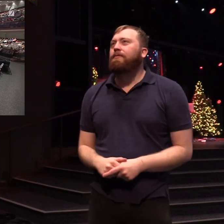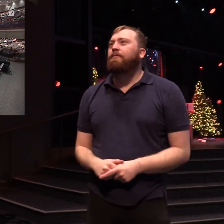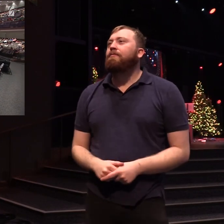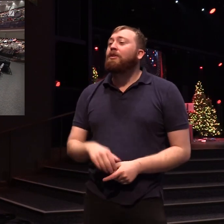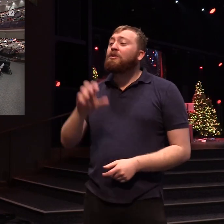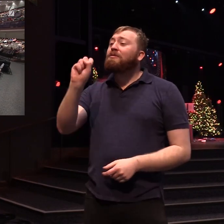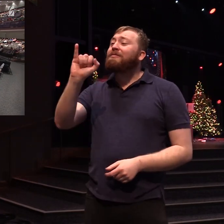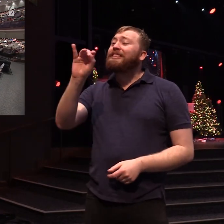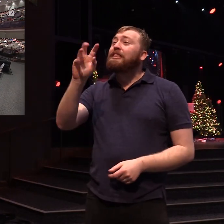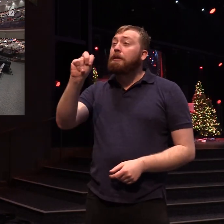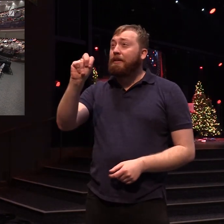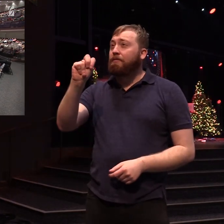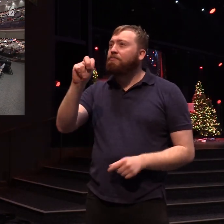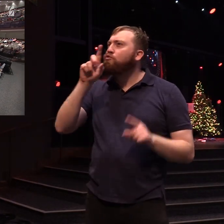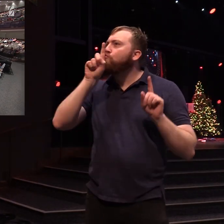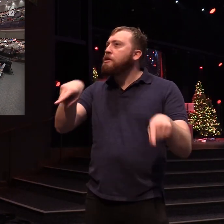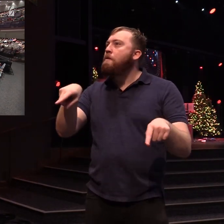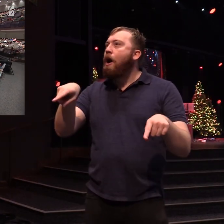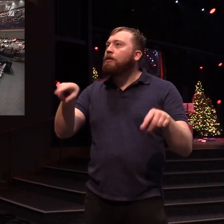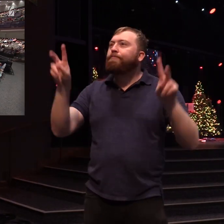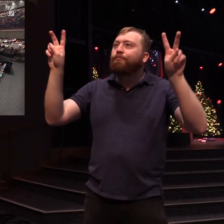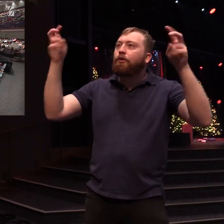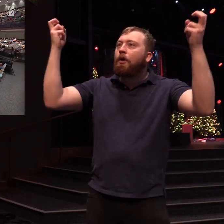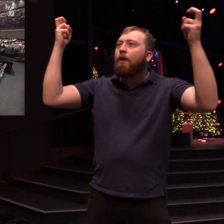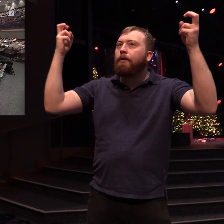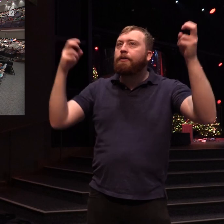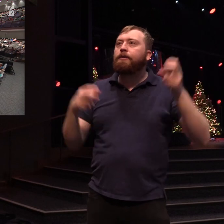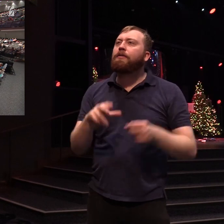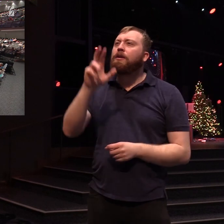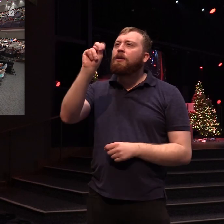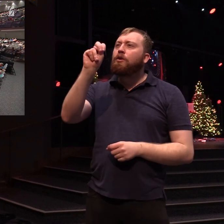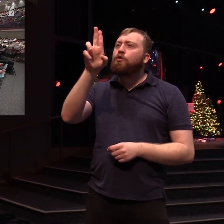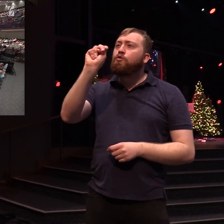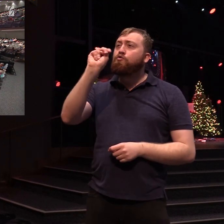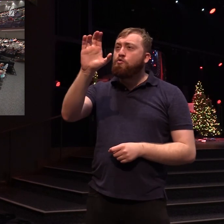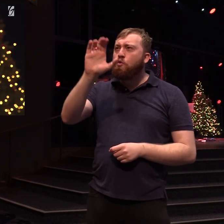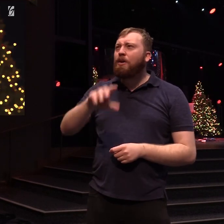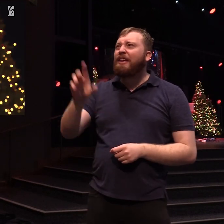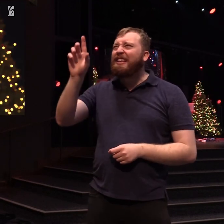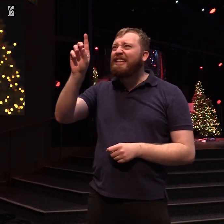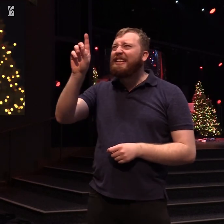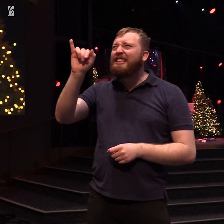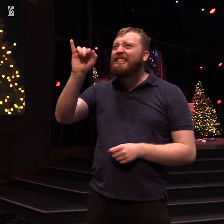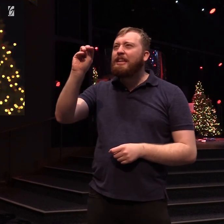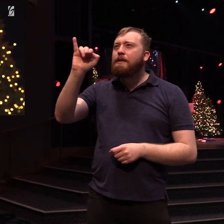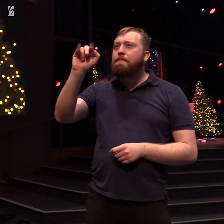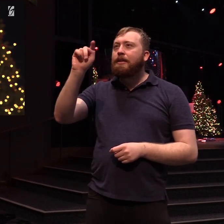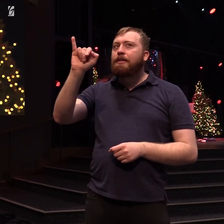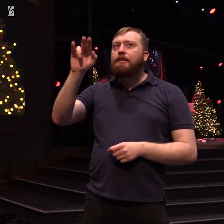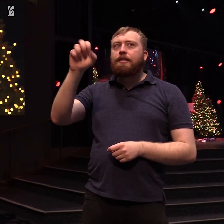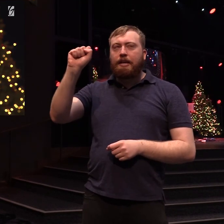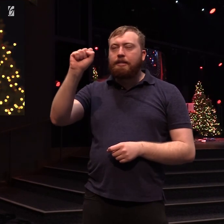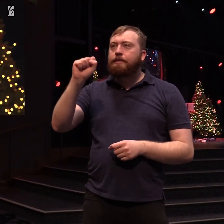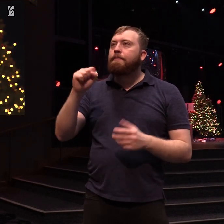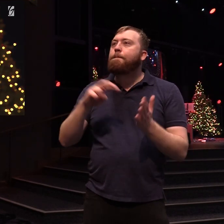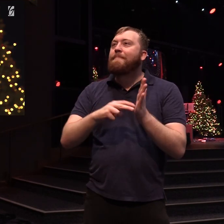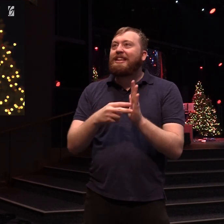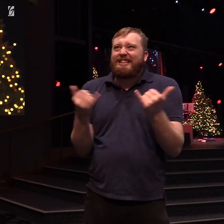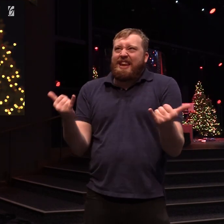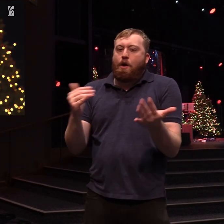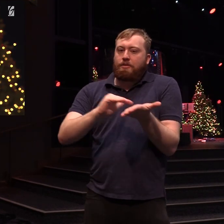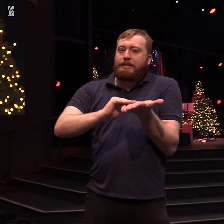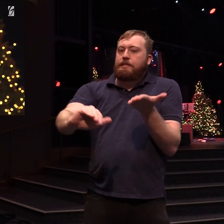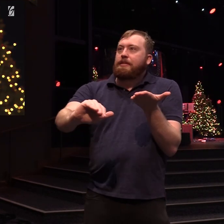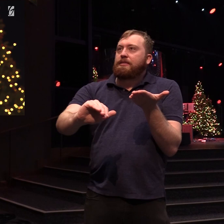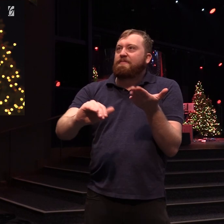Simeon's response has come to be known as nunc dimittis, now dismiss.